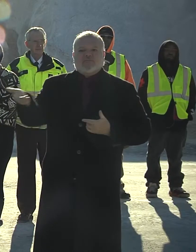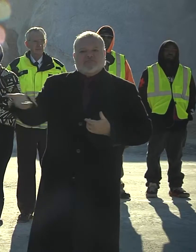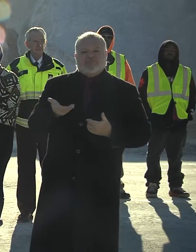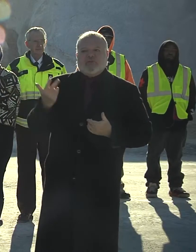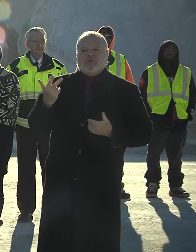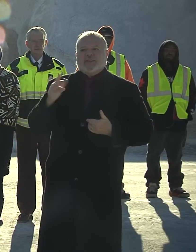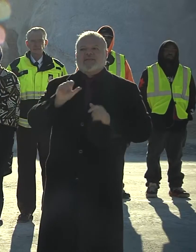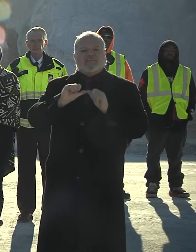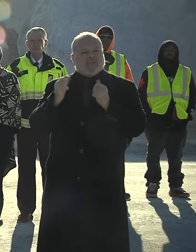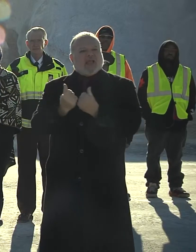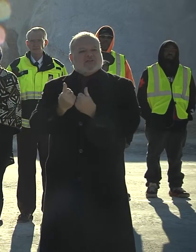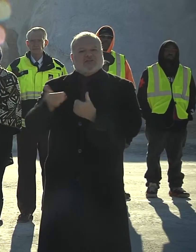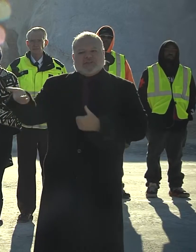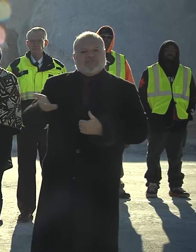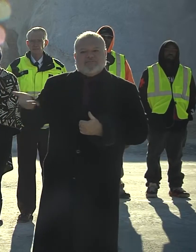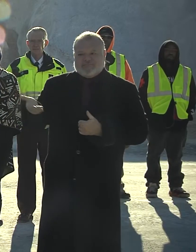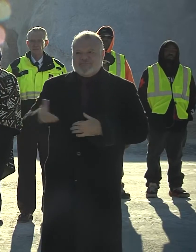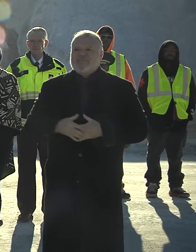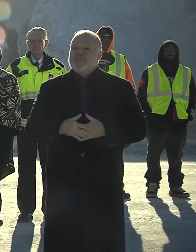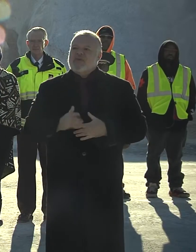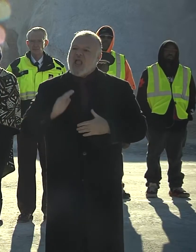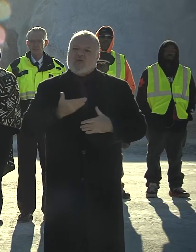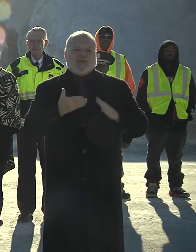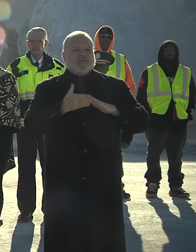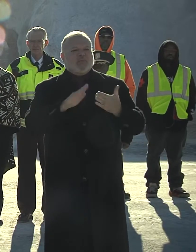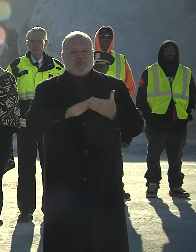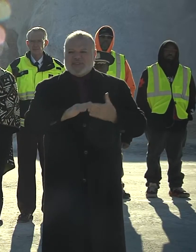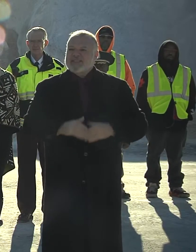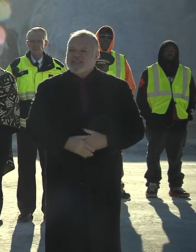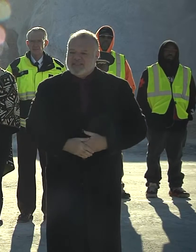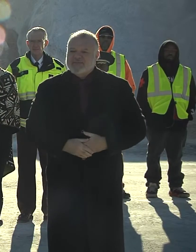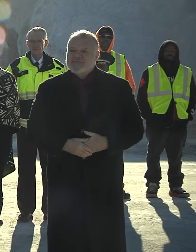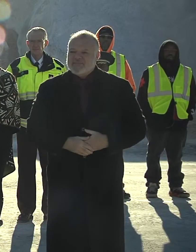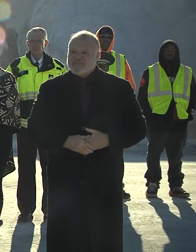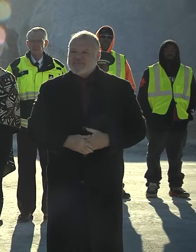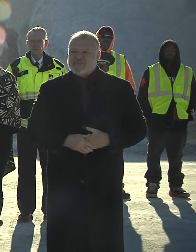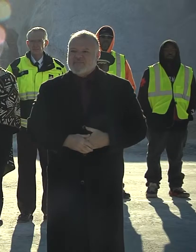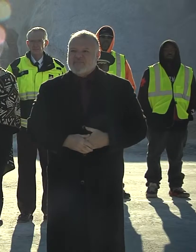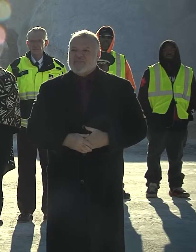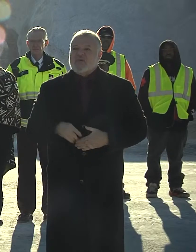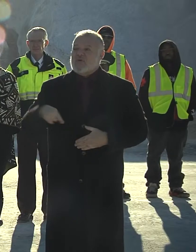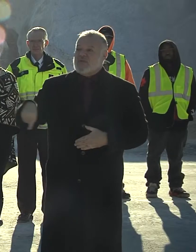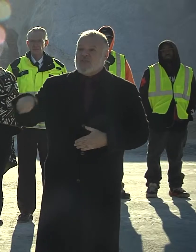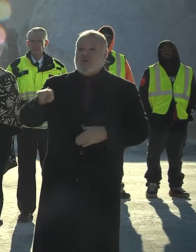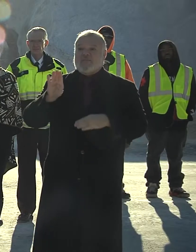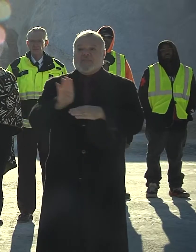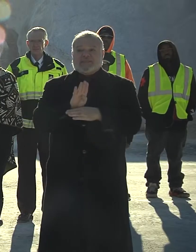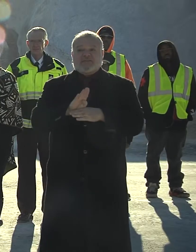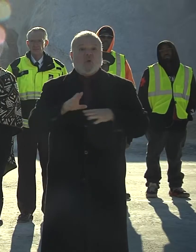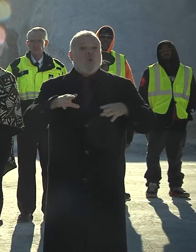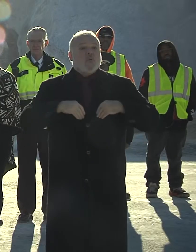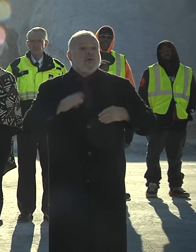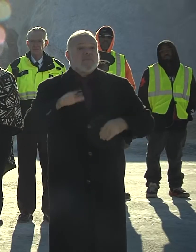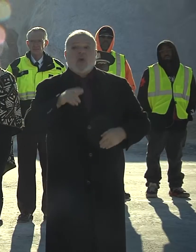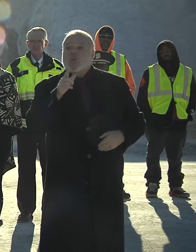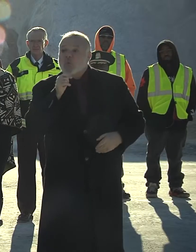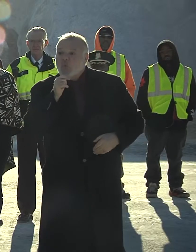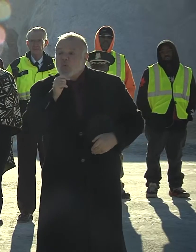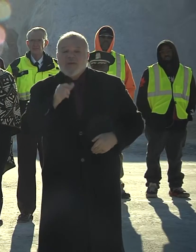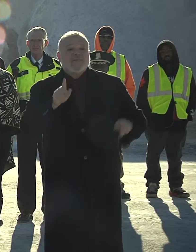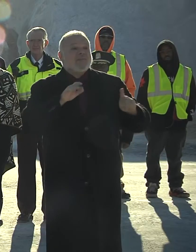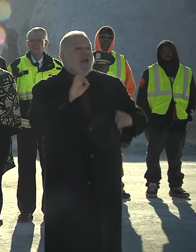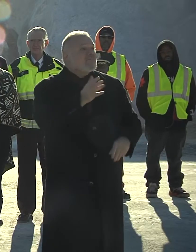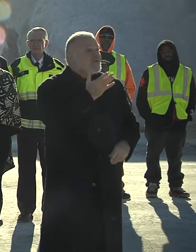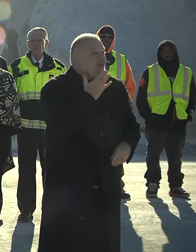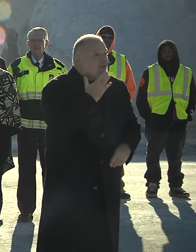substantial investment in our own communities here, in businesses owned by people of color and women, and local jobs. So